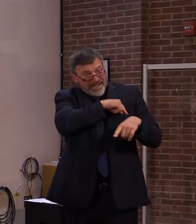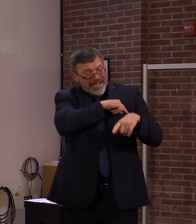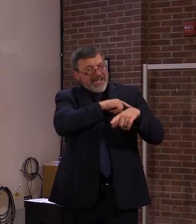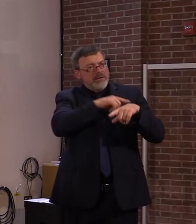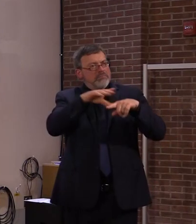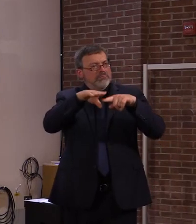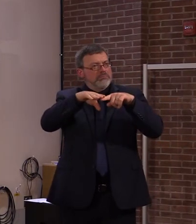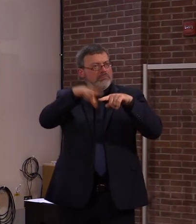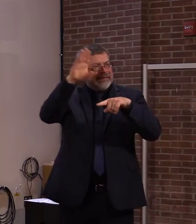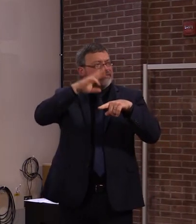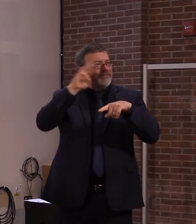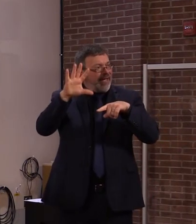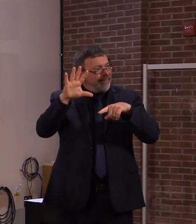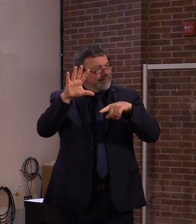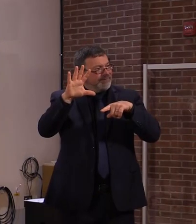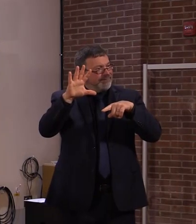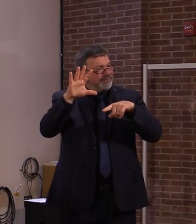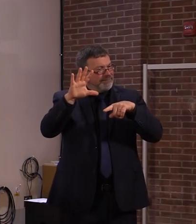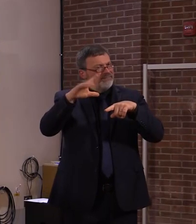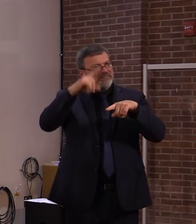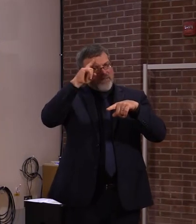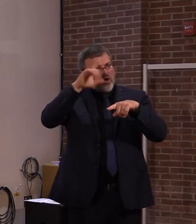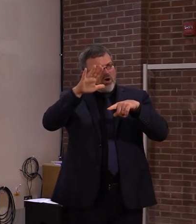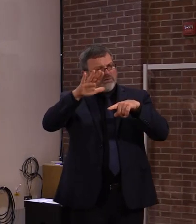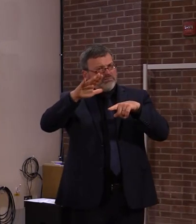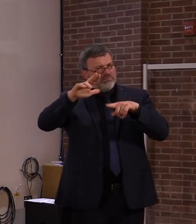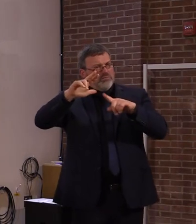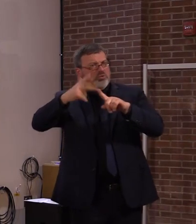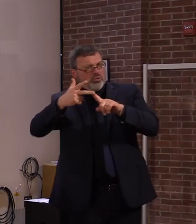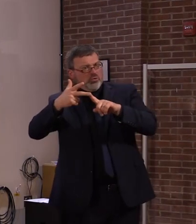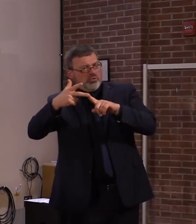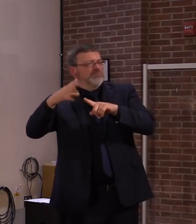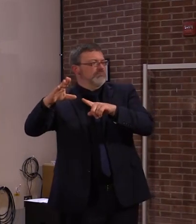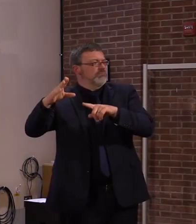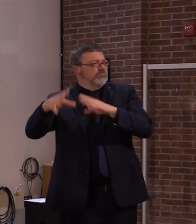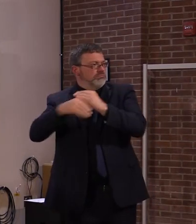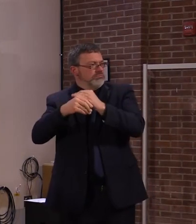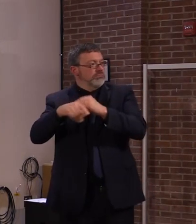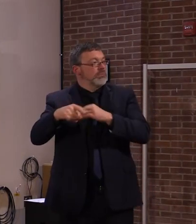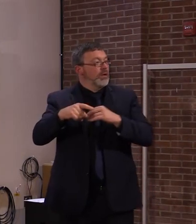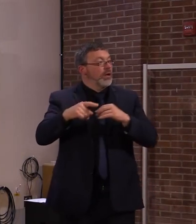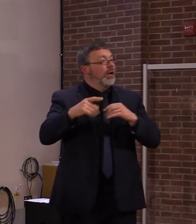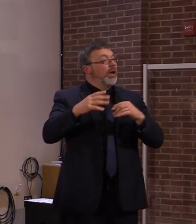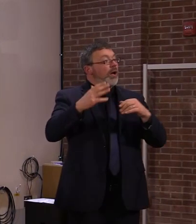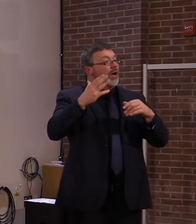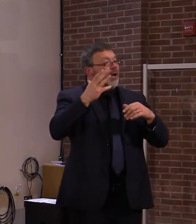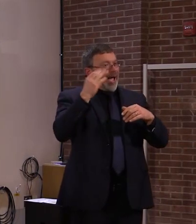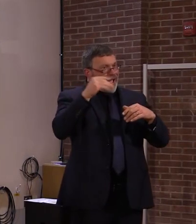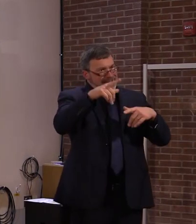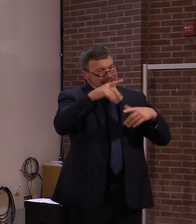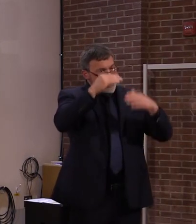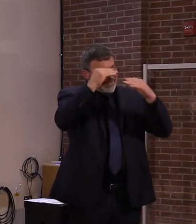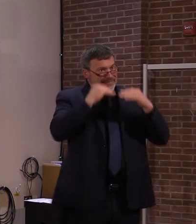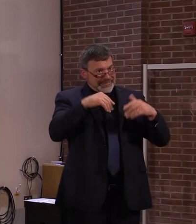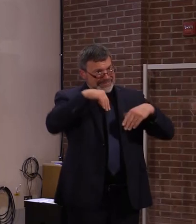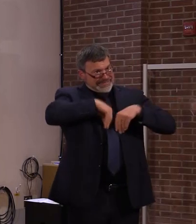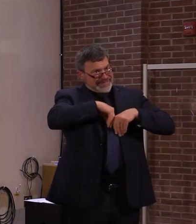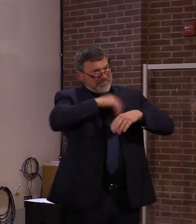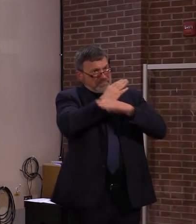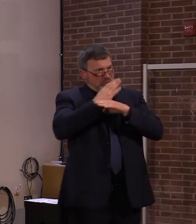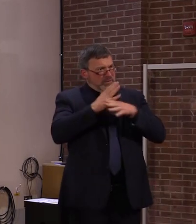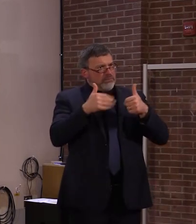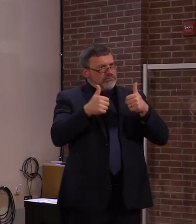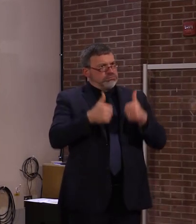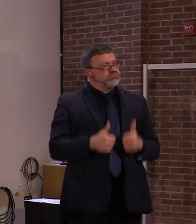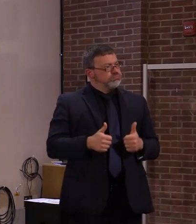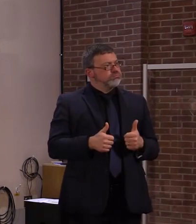Those can get a third shot that have a immune system that's compromised. You talked about several other issues,